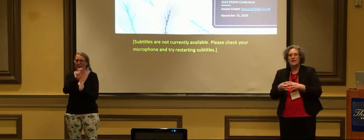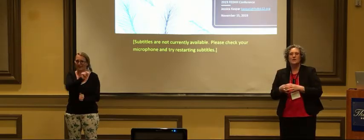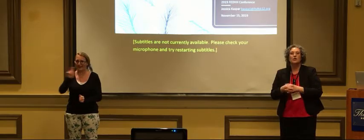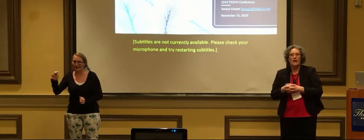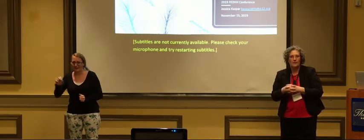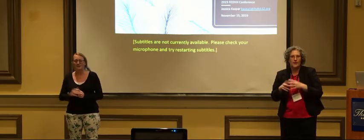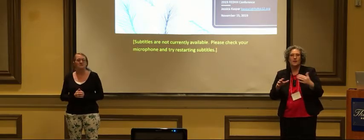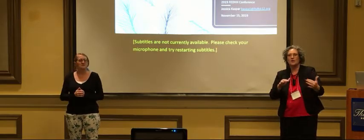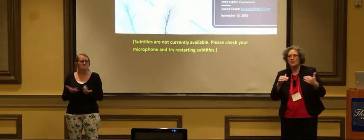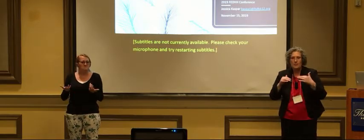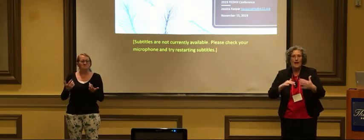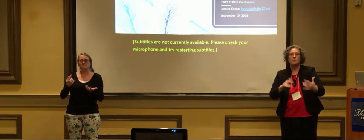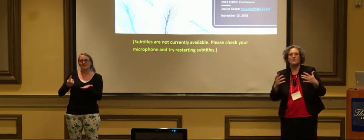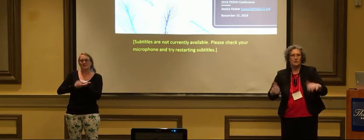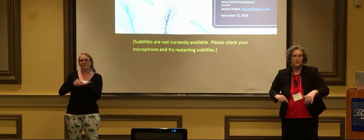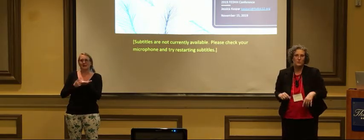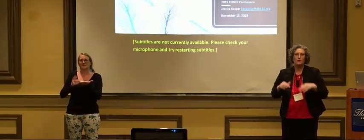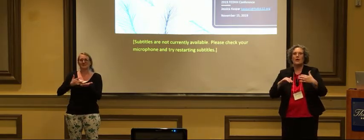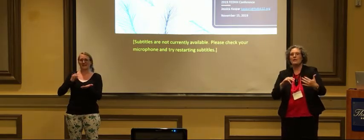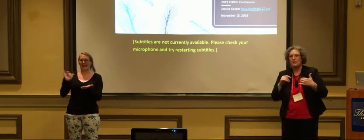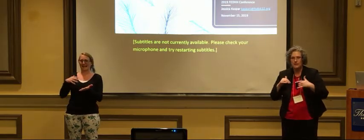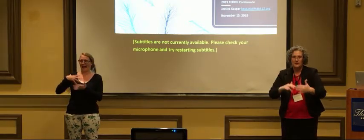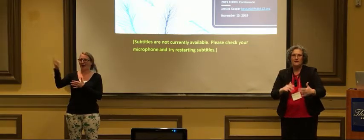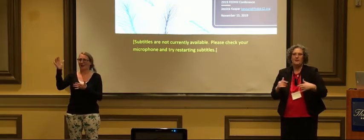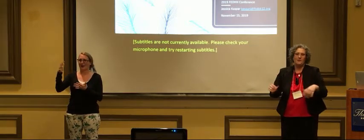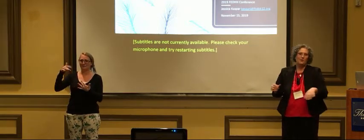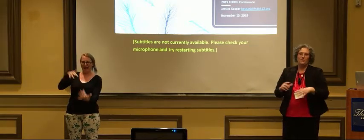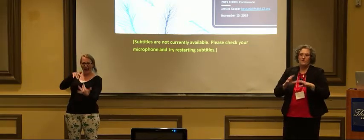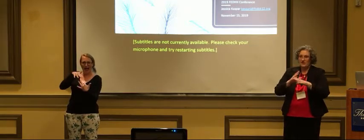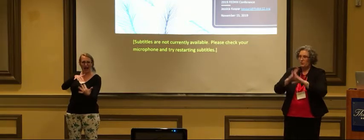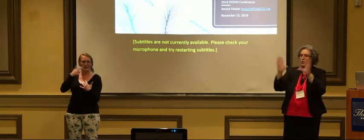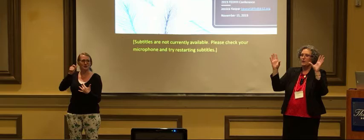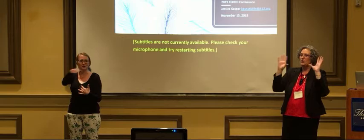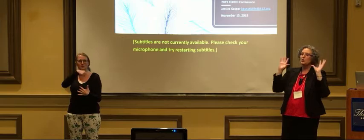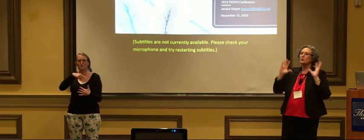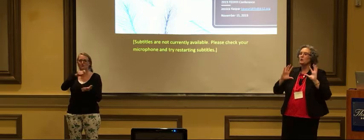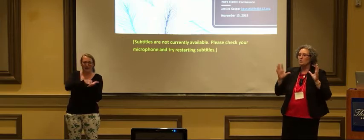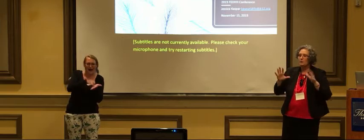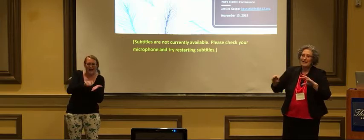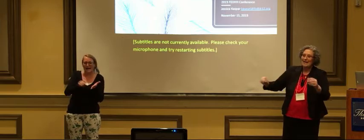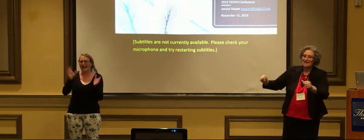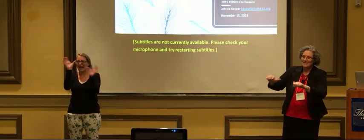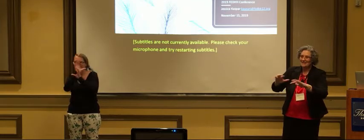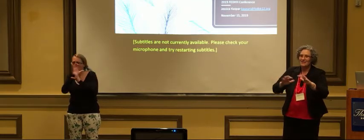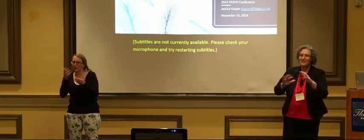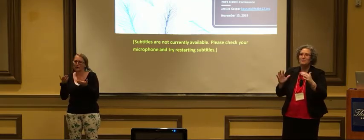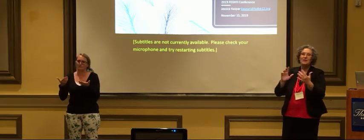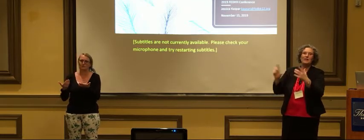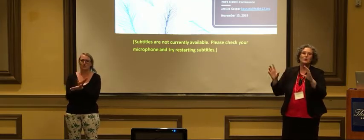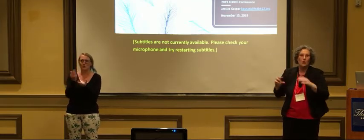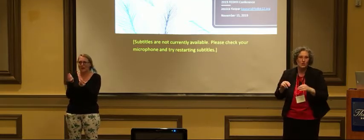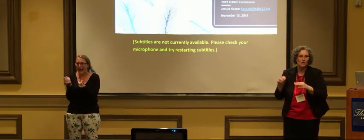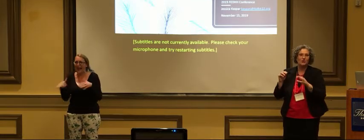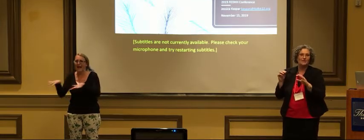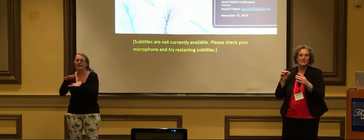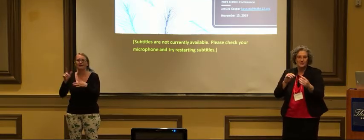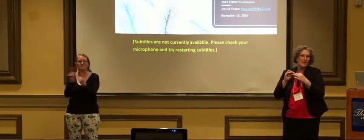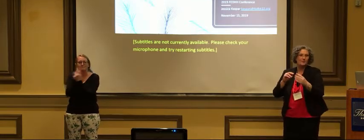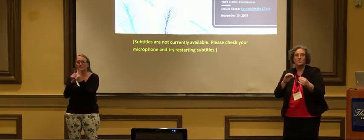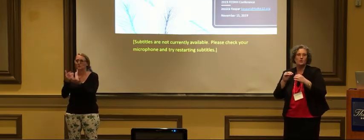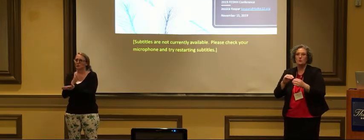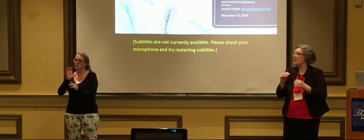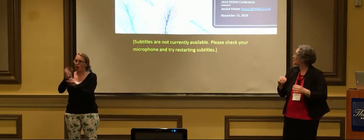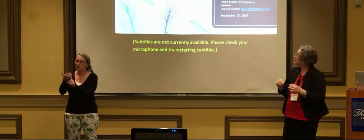feels like you're out there in battle, especially when you're writing. You're exploring new lands and meeting new cultures,